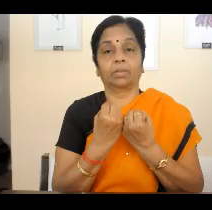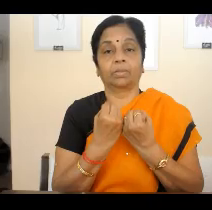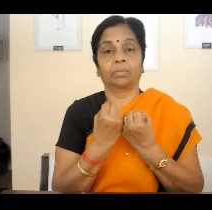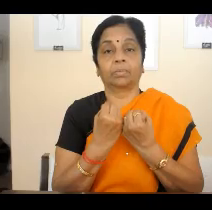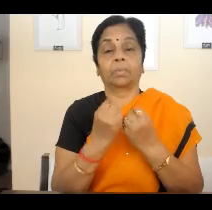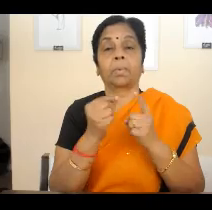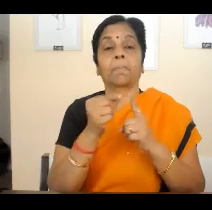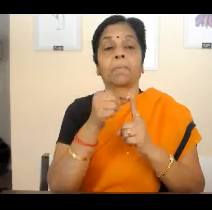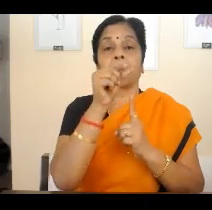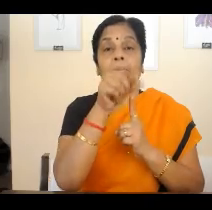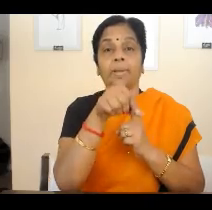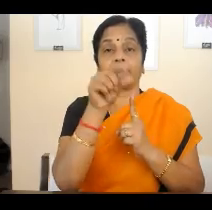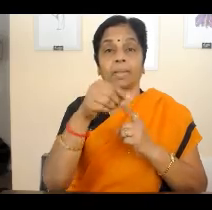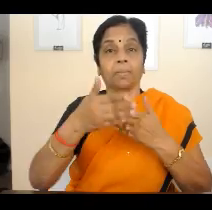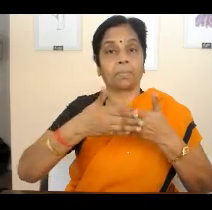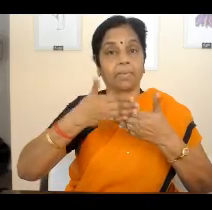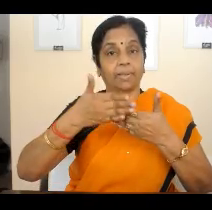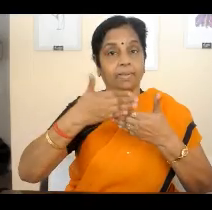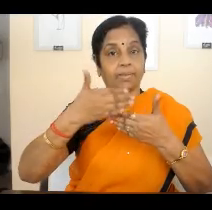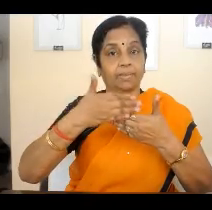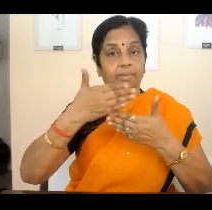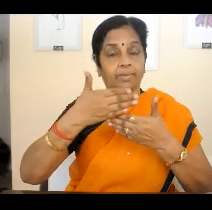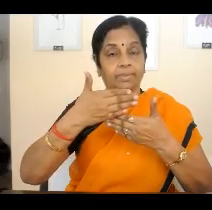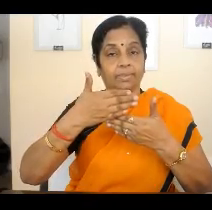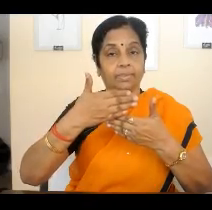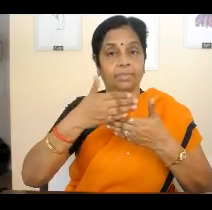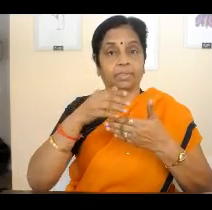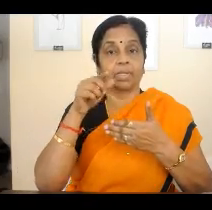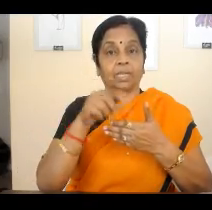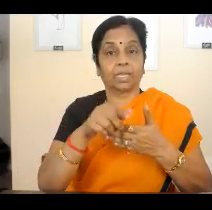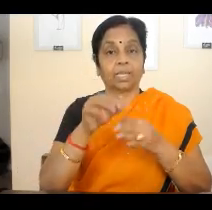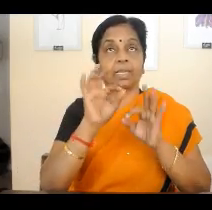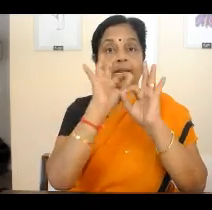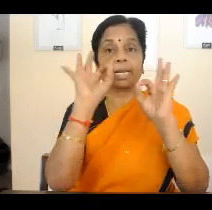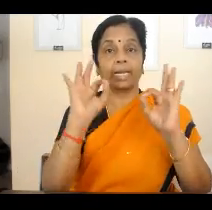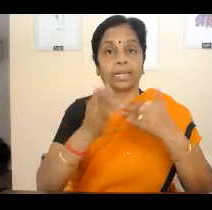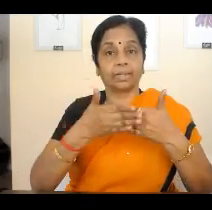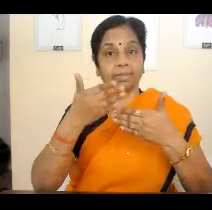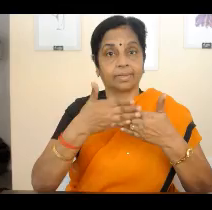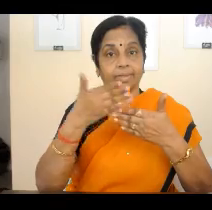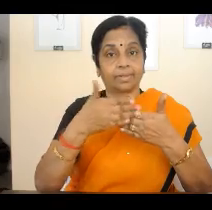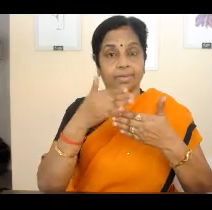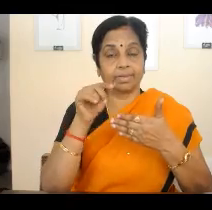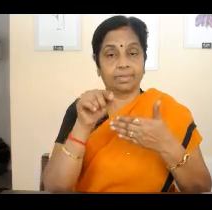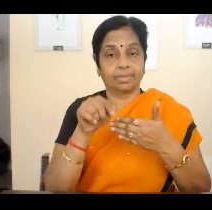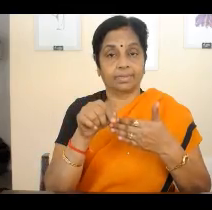public building to be defined